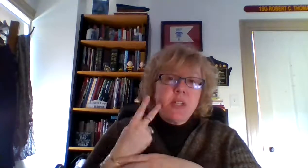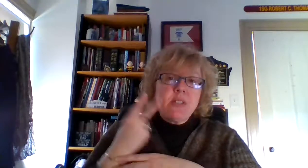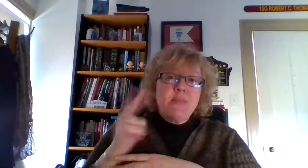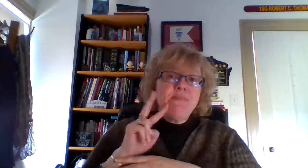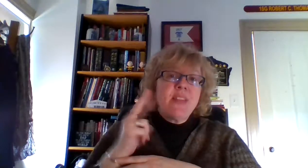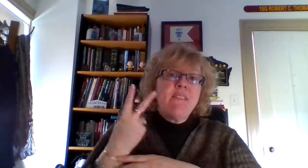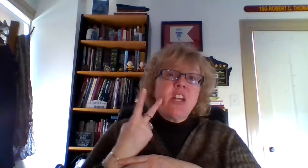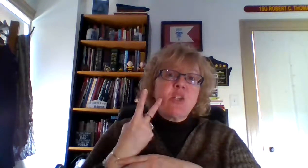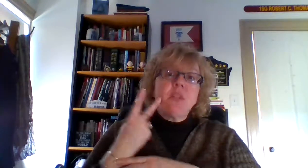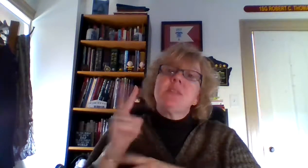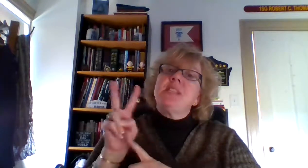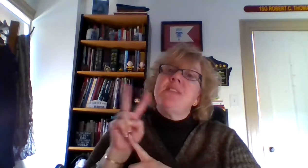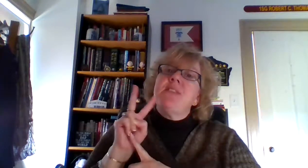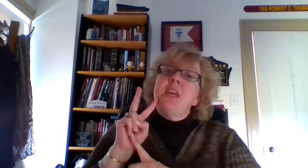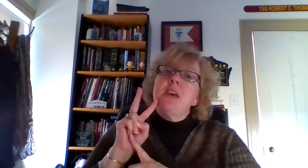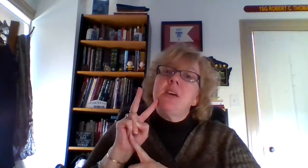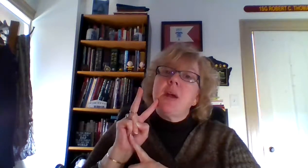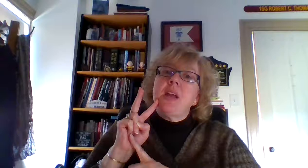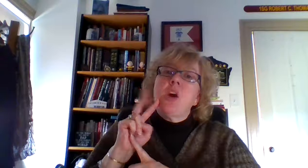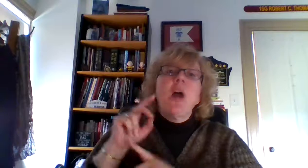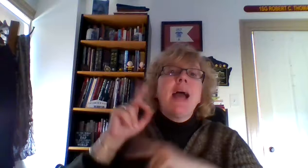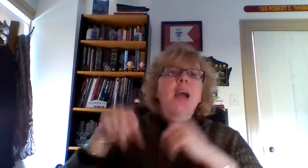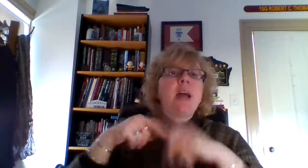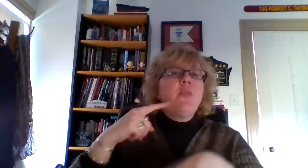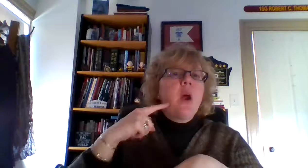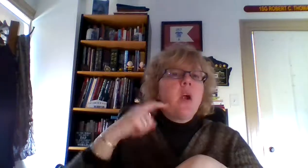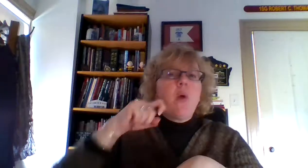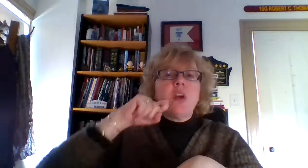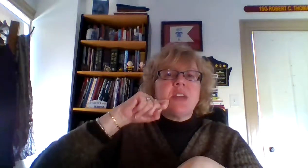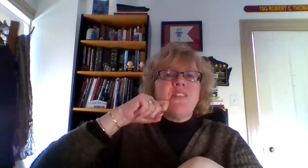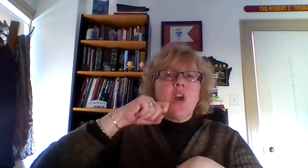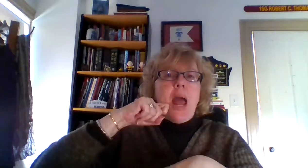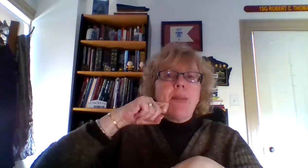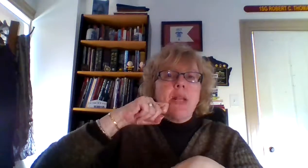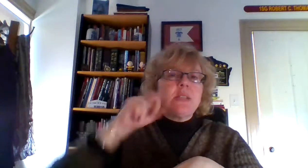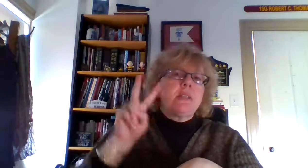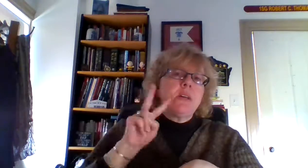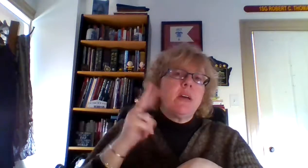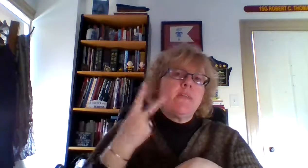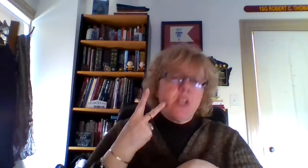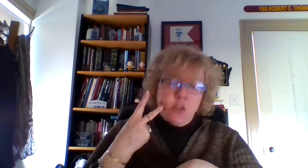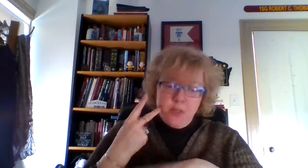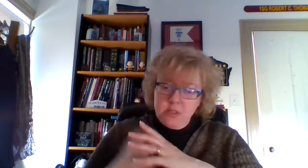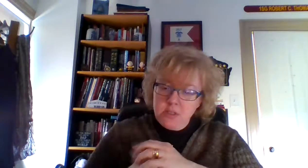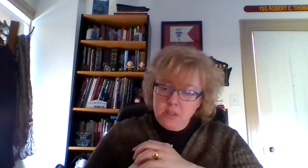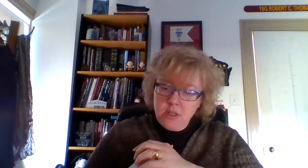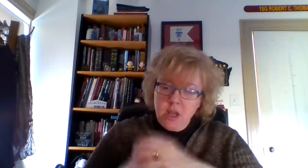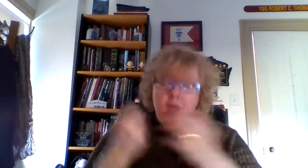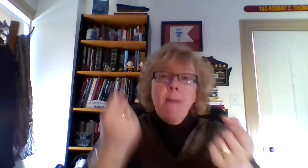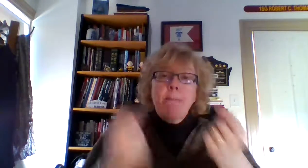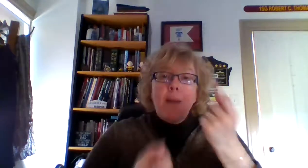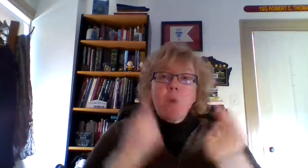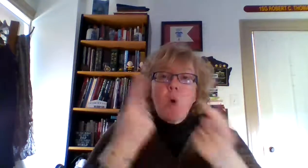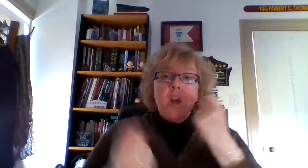Vegetables. It's a V right here. Kind of where our sign for apple is. Vegetables.